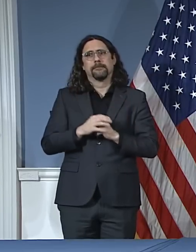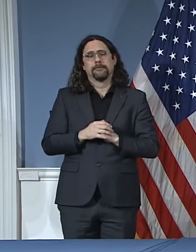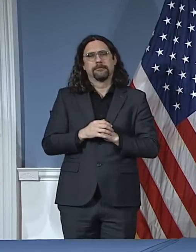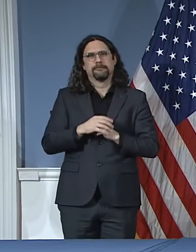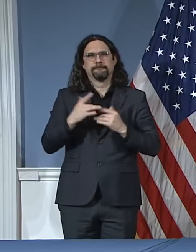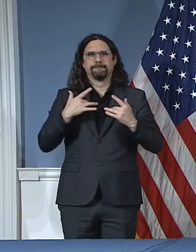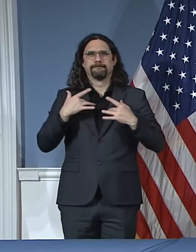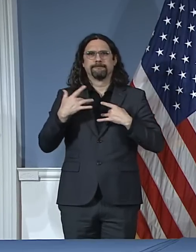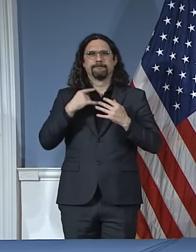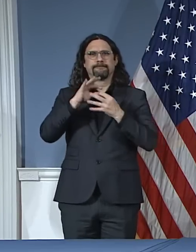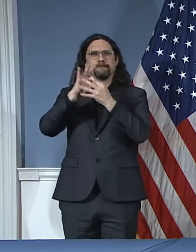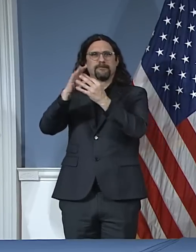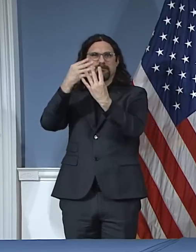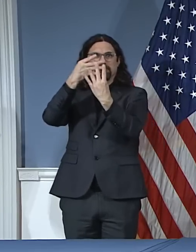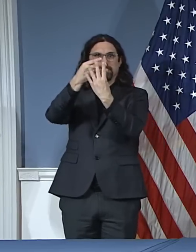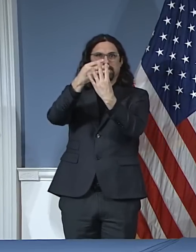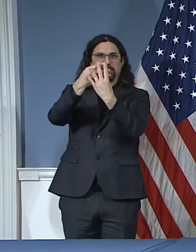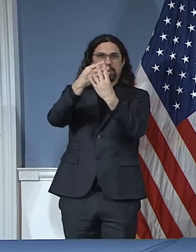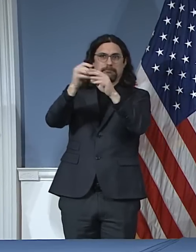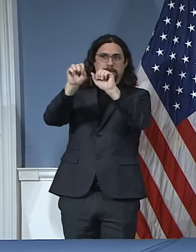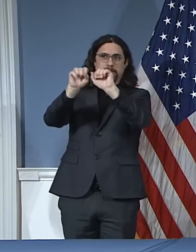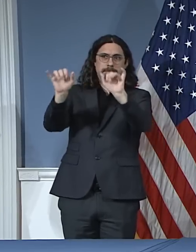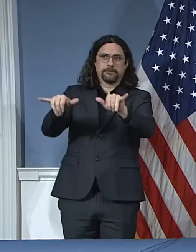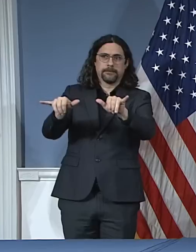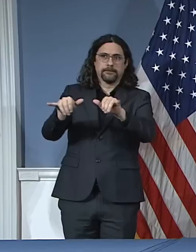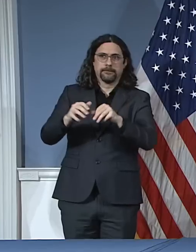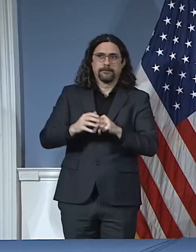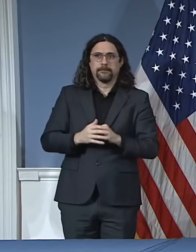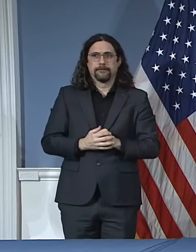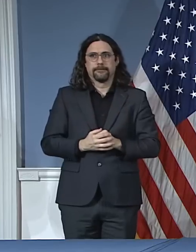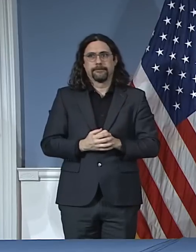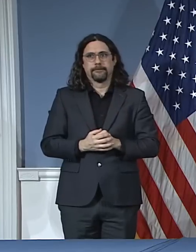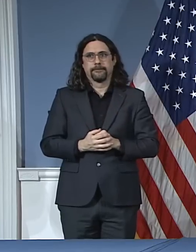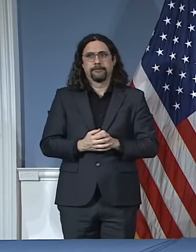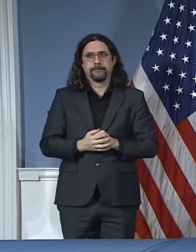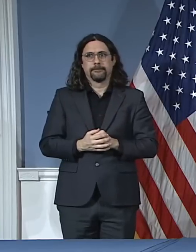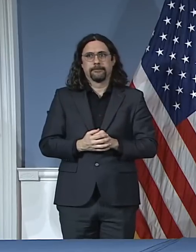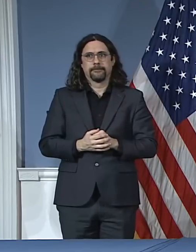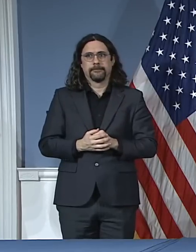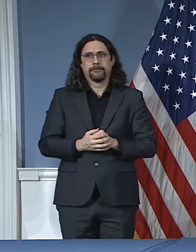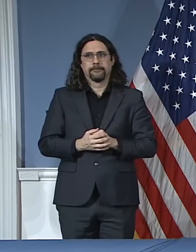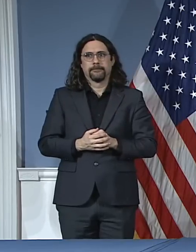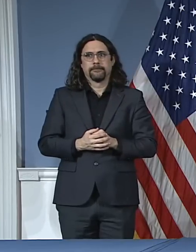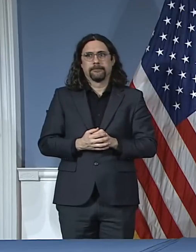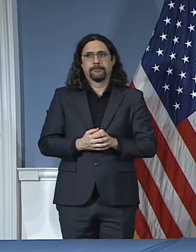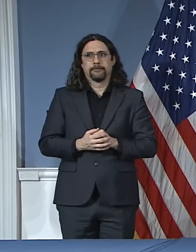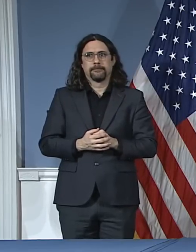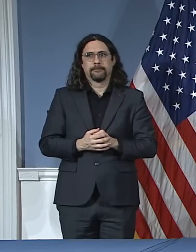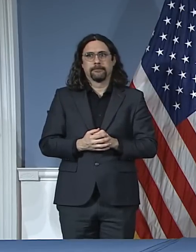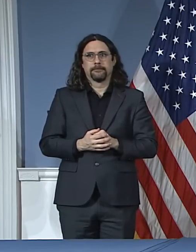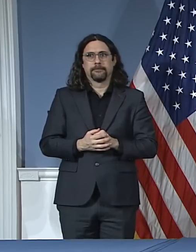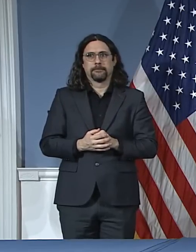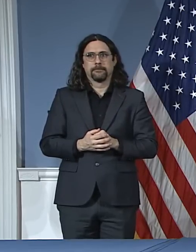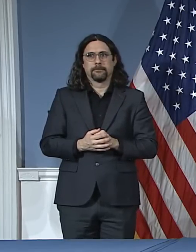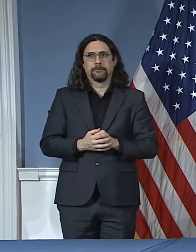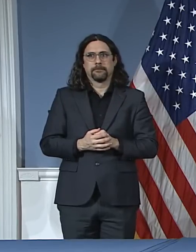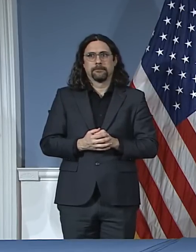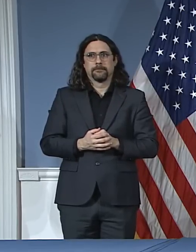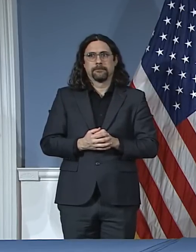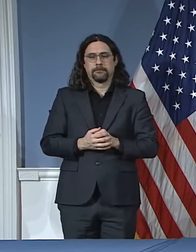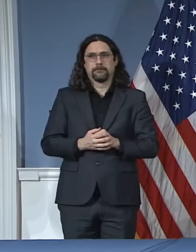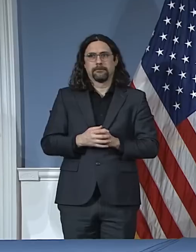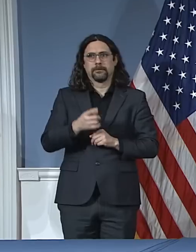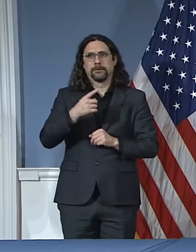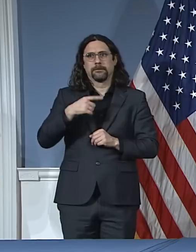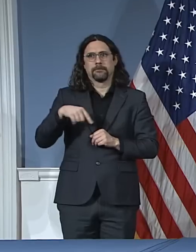concern, obviously. Talked about an initial group of inmates who were being reviewed for release. This will be an ongoing situation